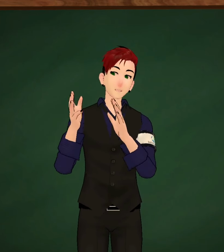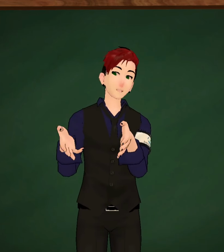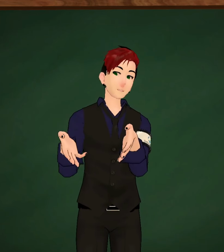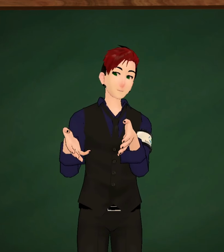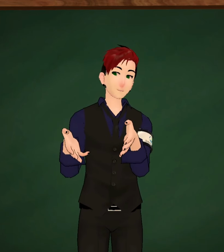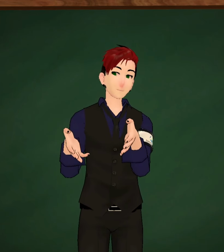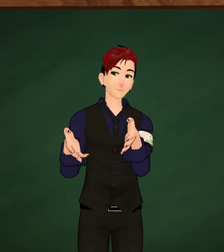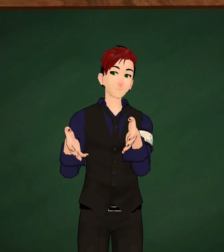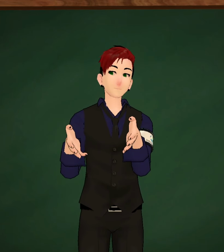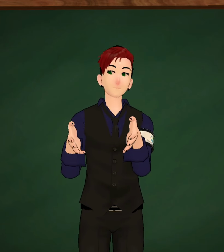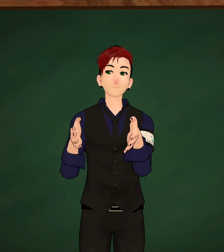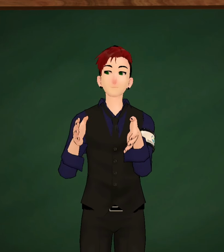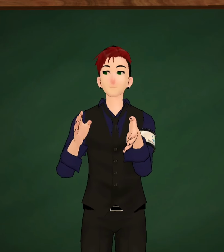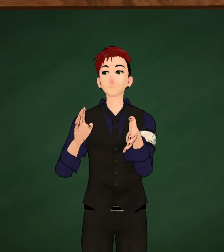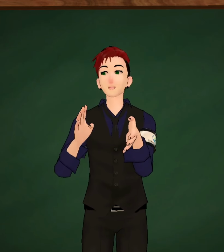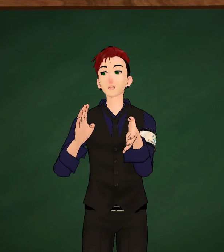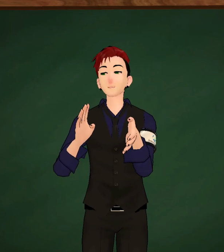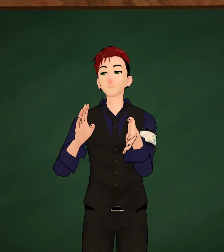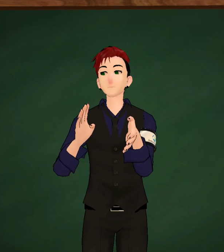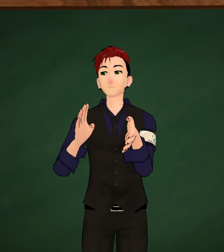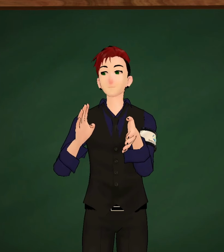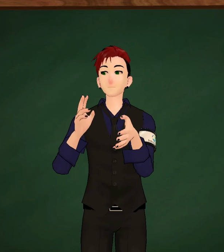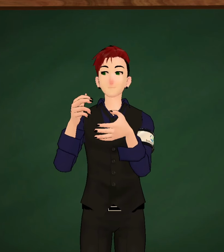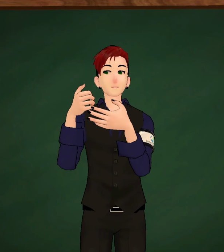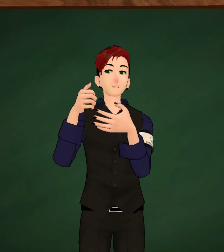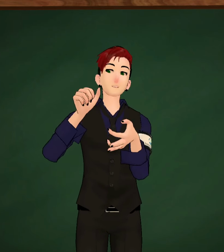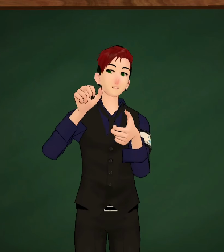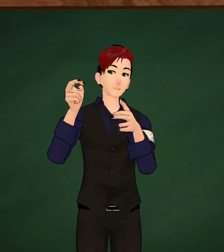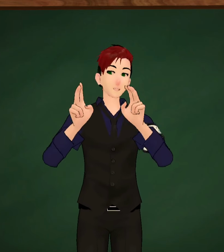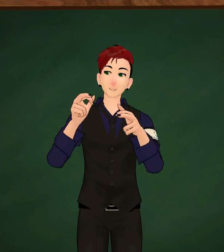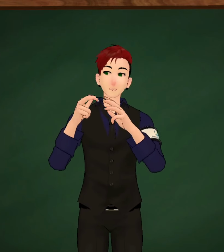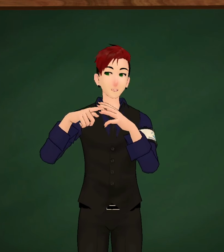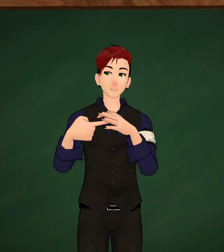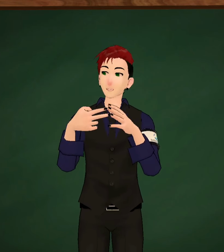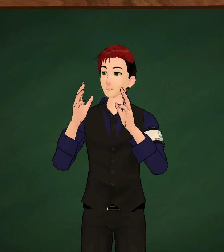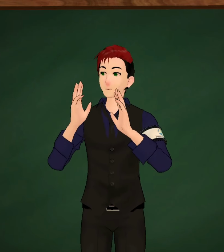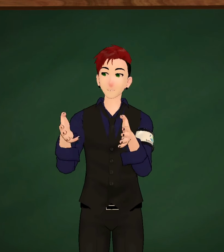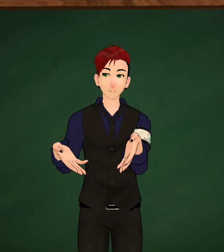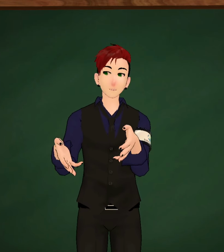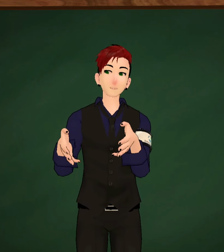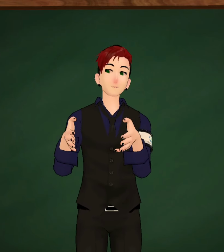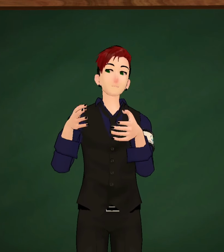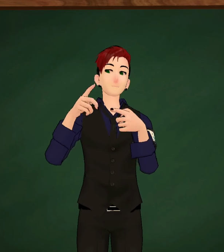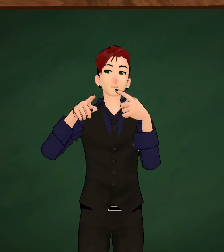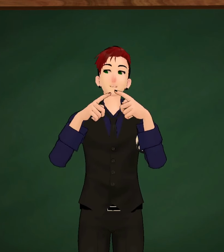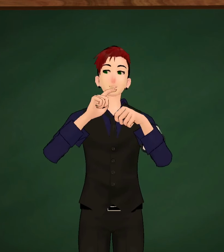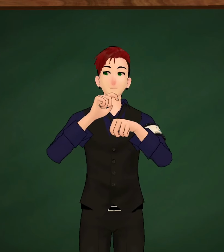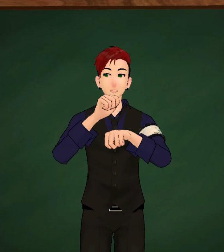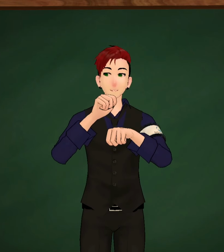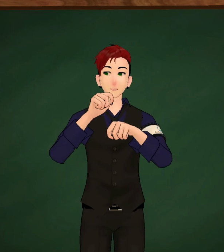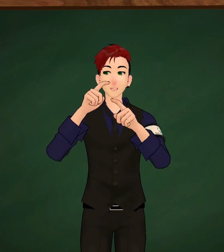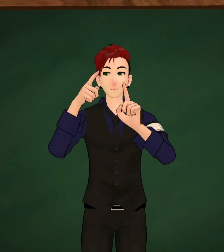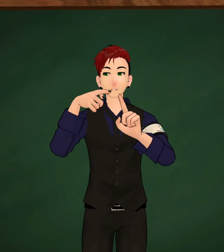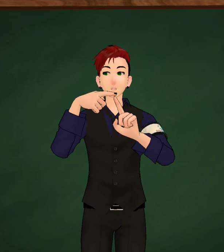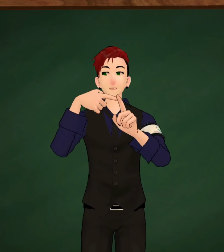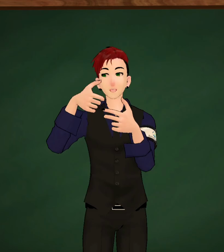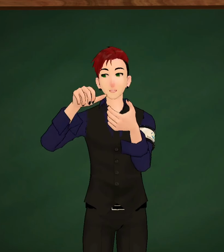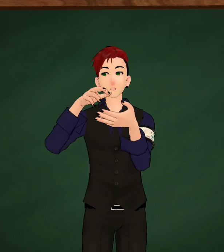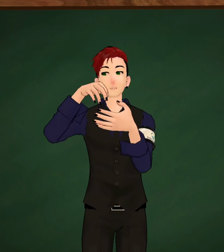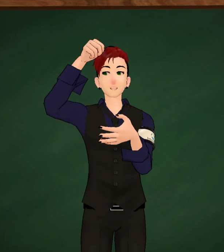that's perfectly fine. People who are helping other people getting started, it's perfectly fine. But when it actually comes to trying to